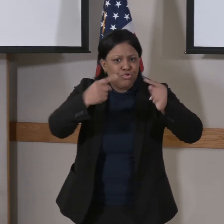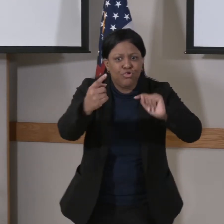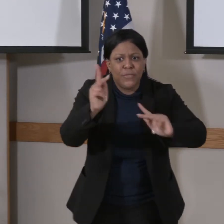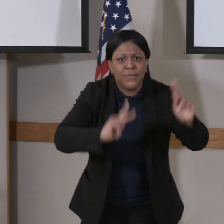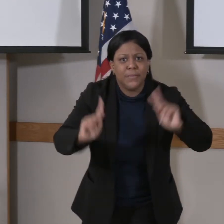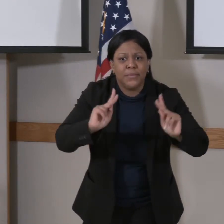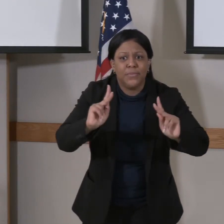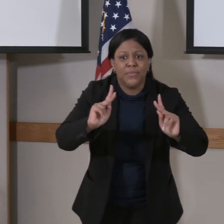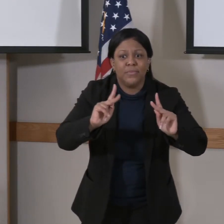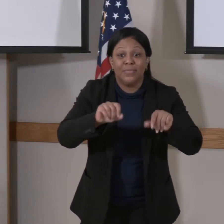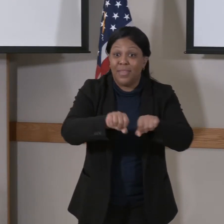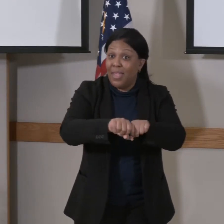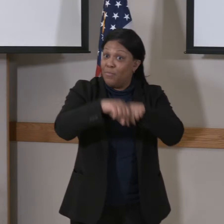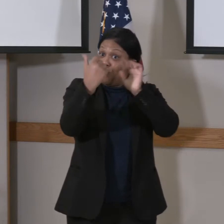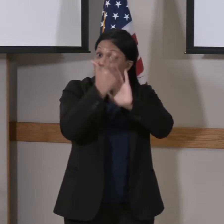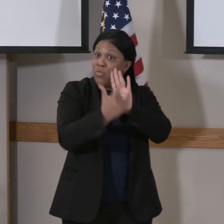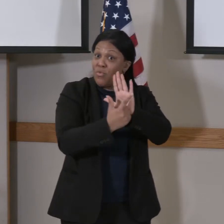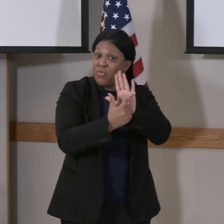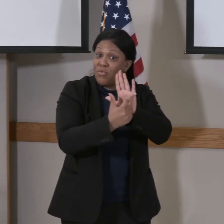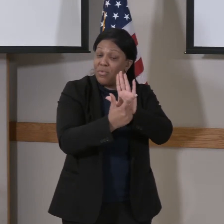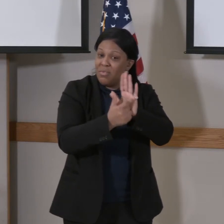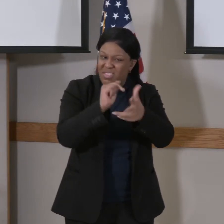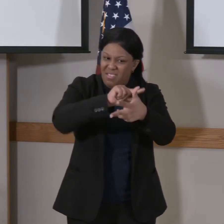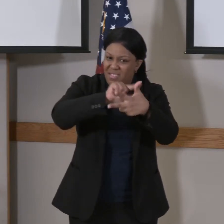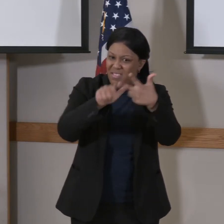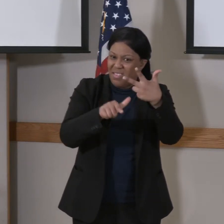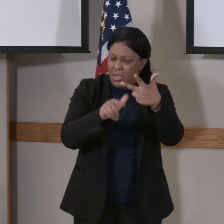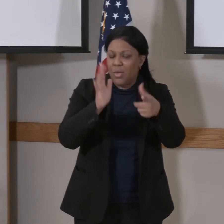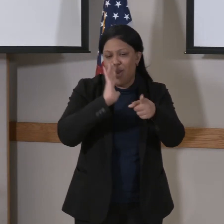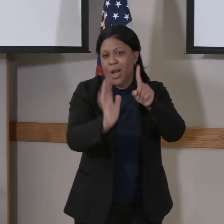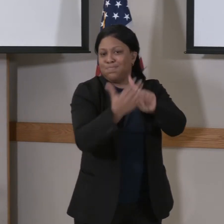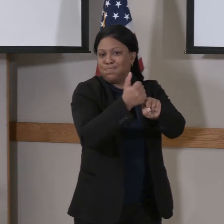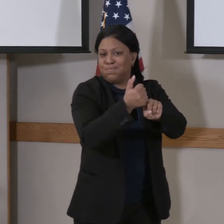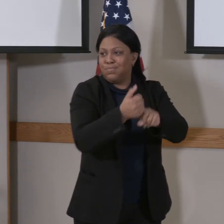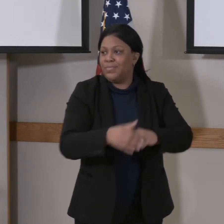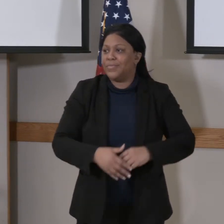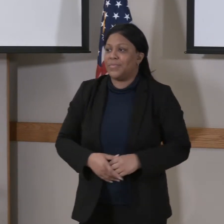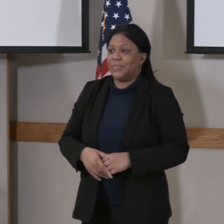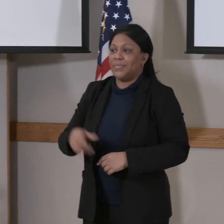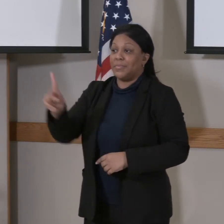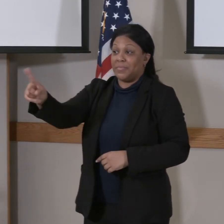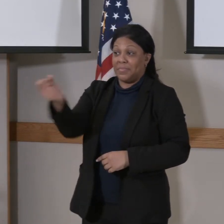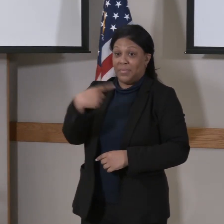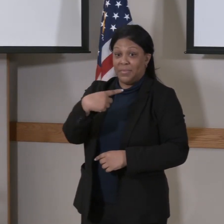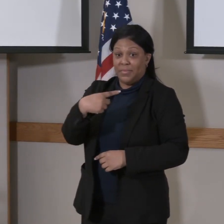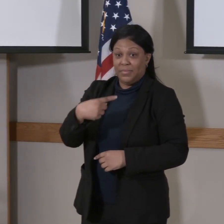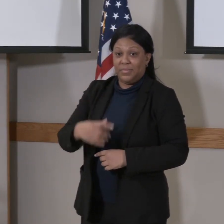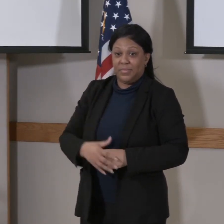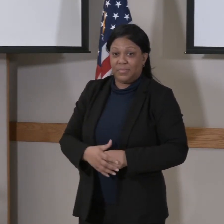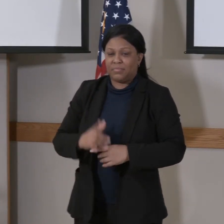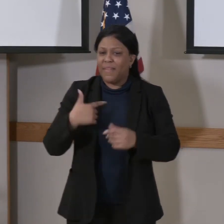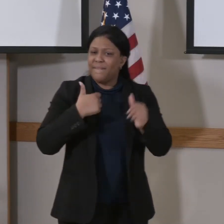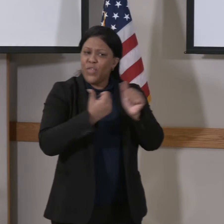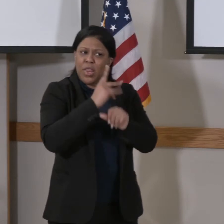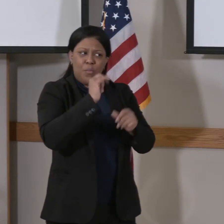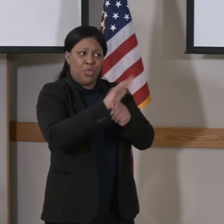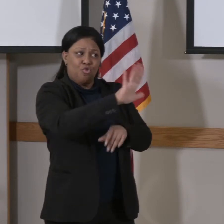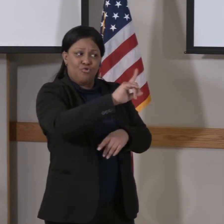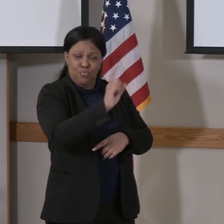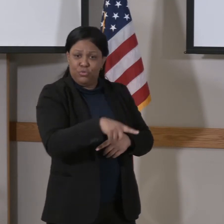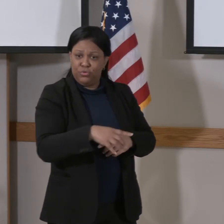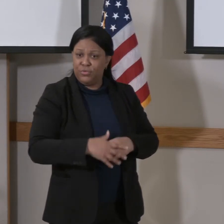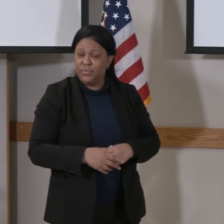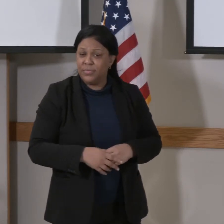violation of the law, you'll be arrested. Just to follow up on that, question. You know, earlier today, we